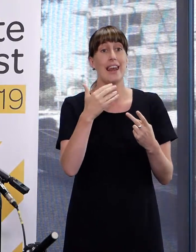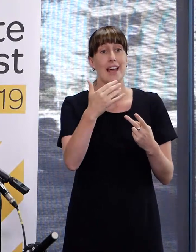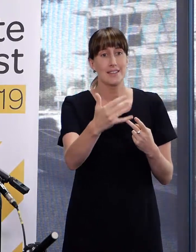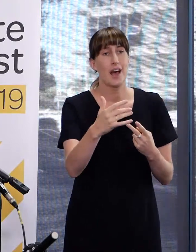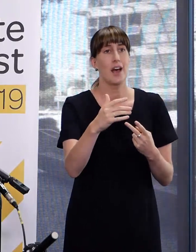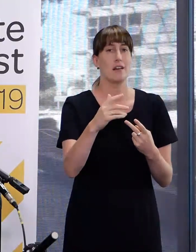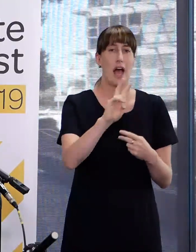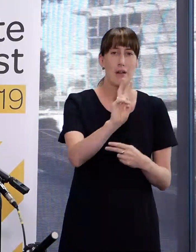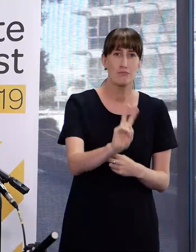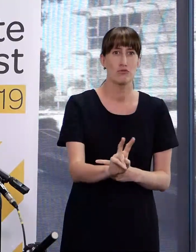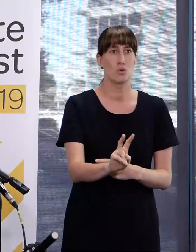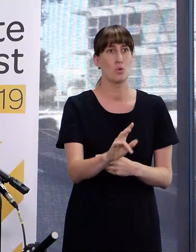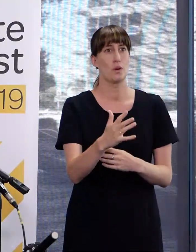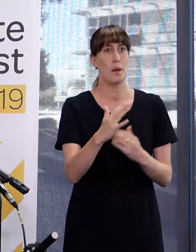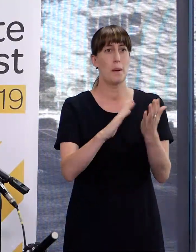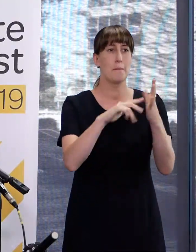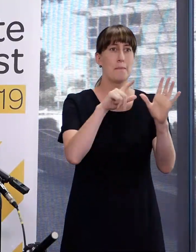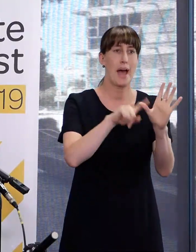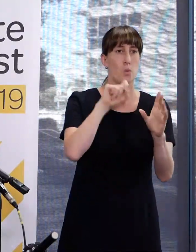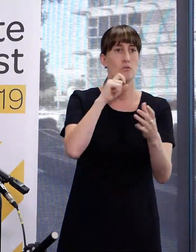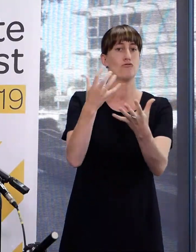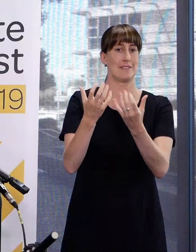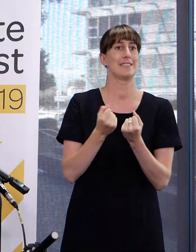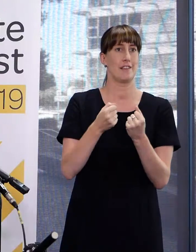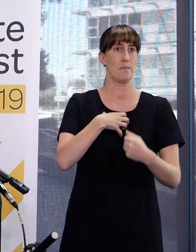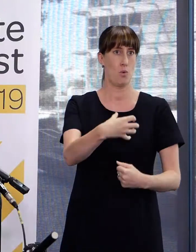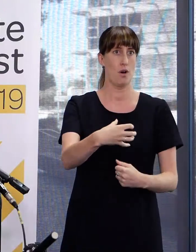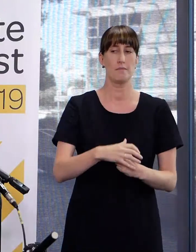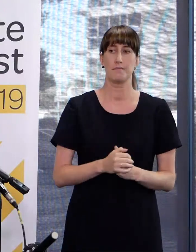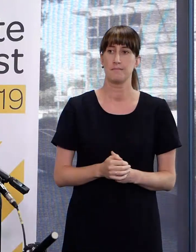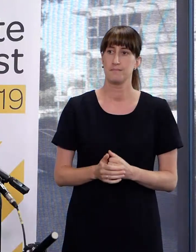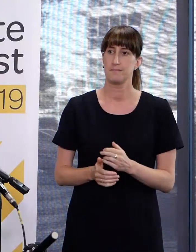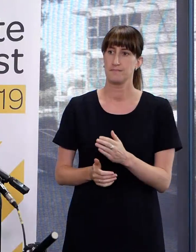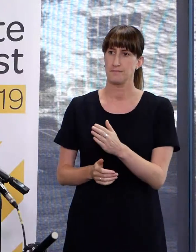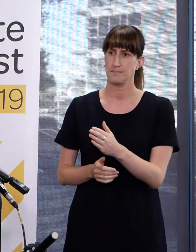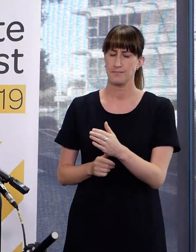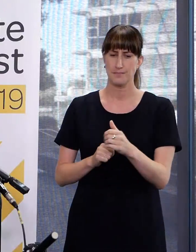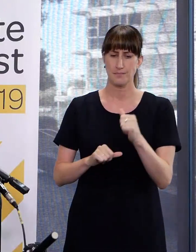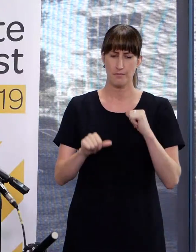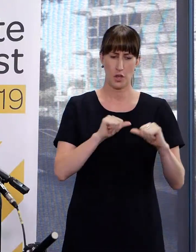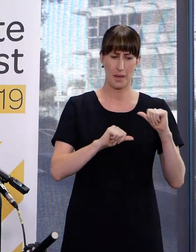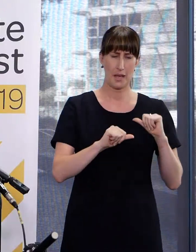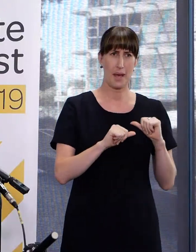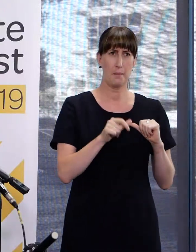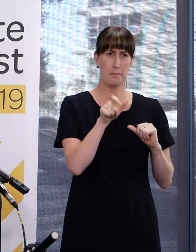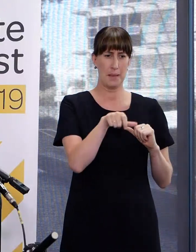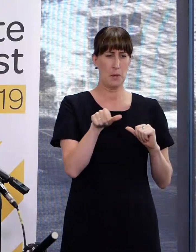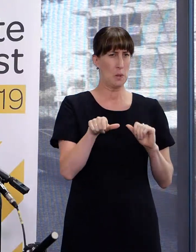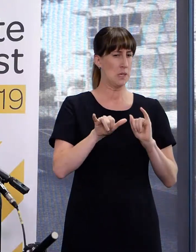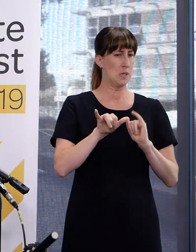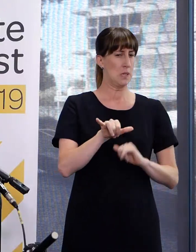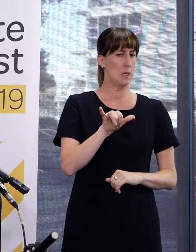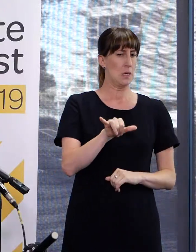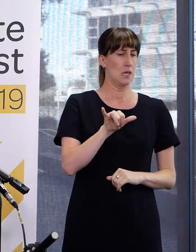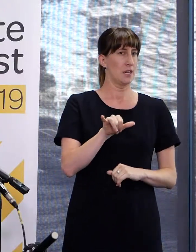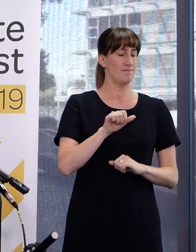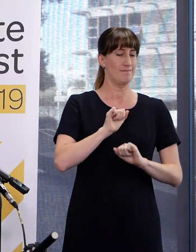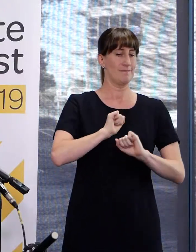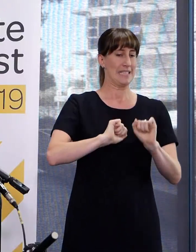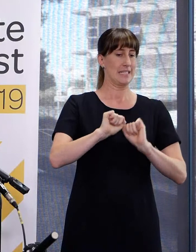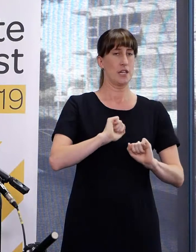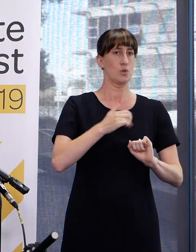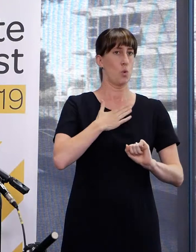through into April and May. There was a question here. I was just going back to vaccine hesitancy. You also spoke about the 10% of people who flat